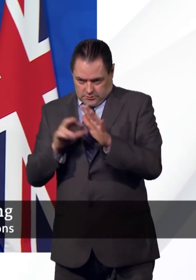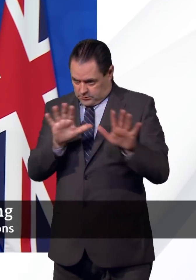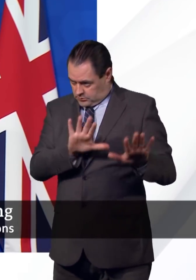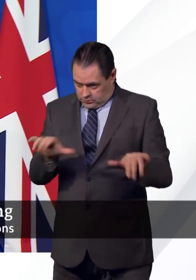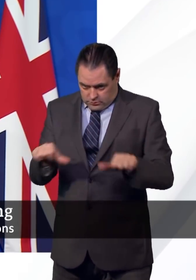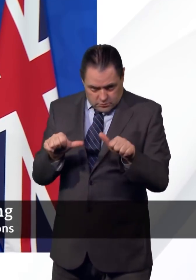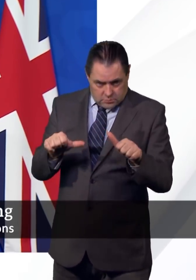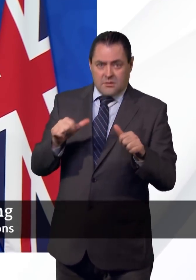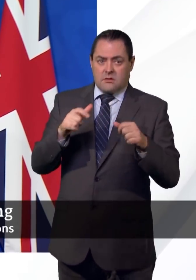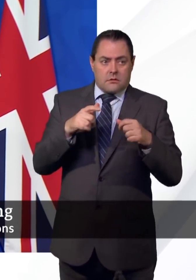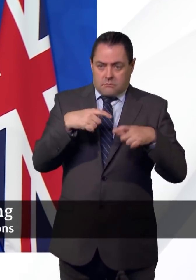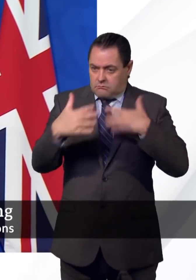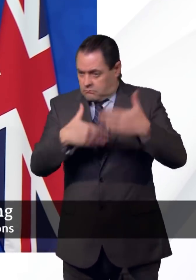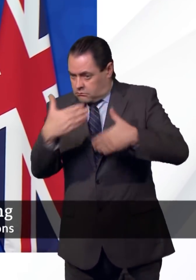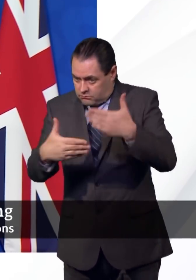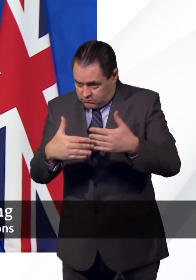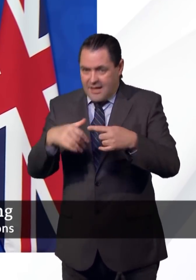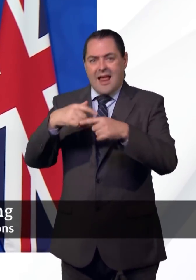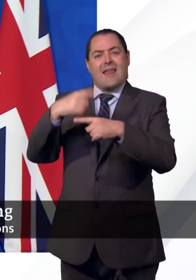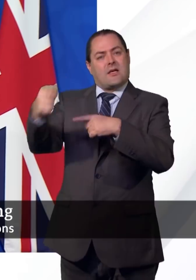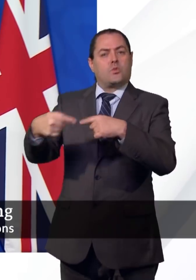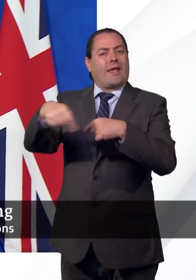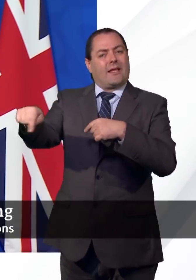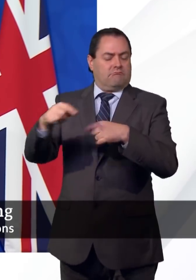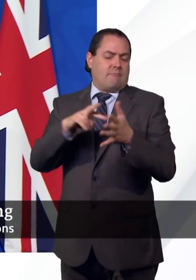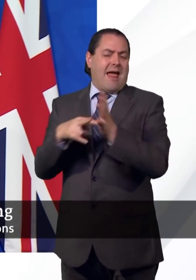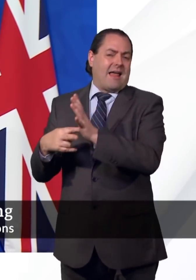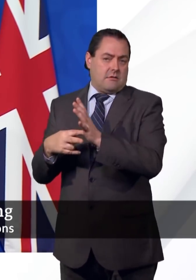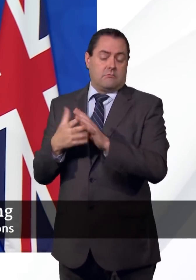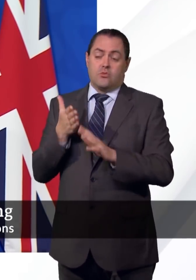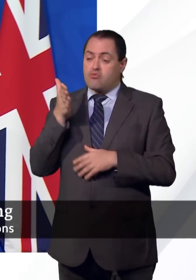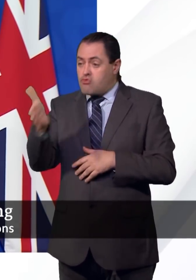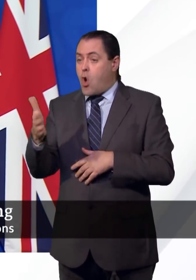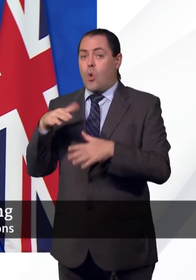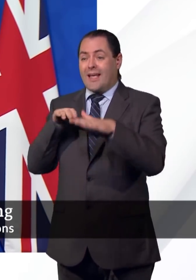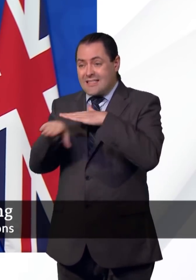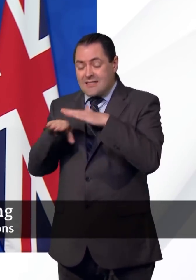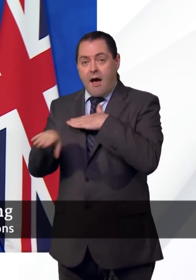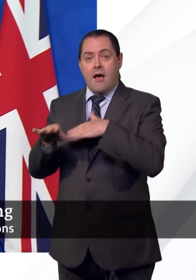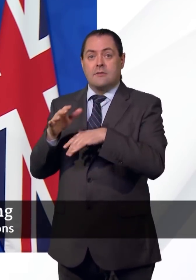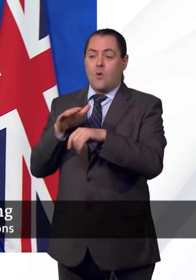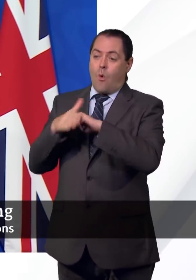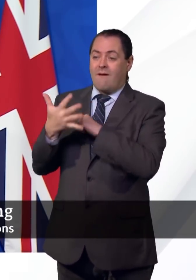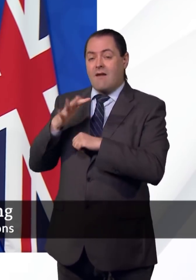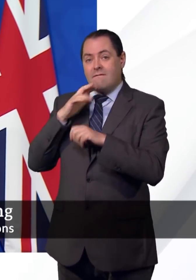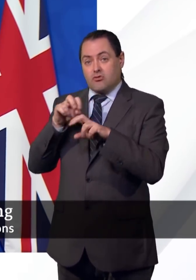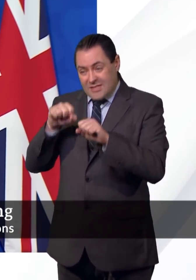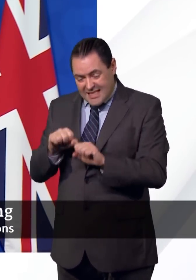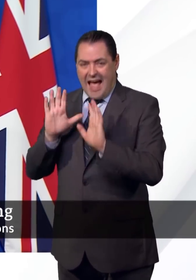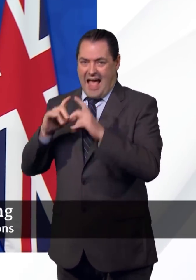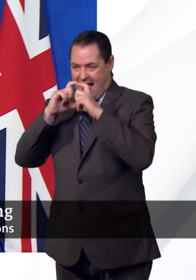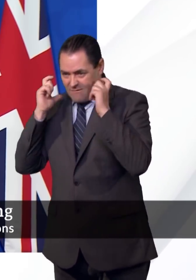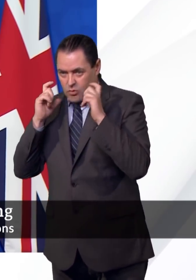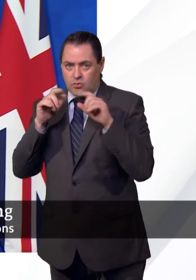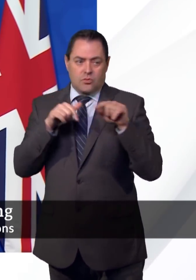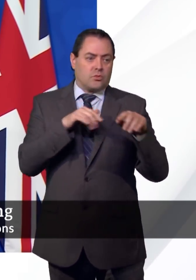venues open at full capacity, while giving everyone who attends them confidence that those around them have done the